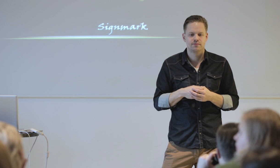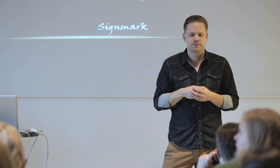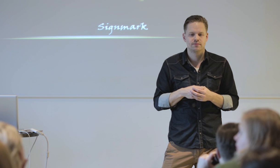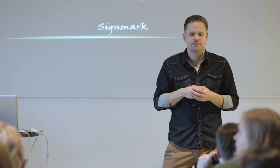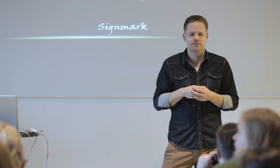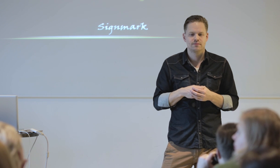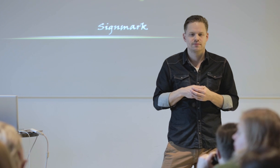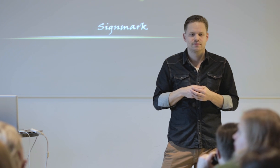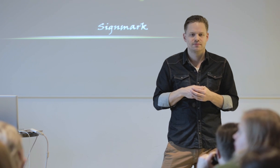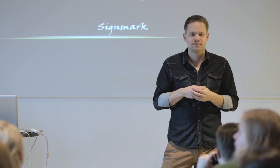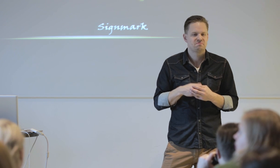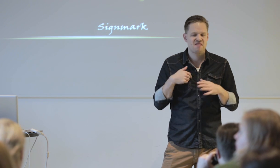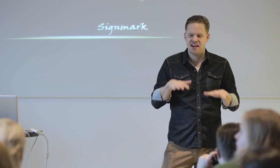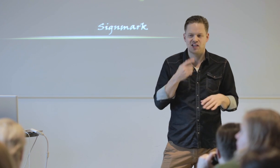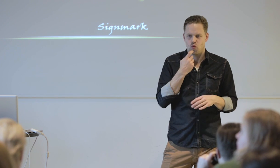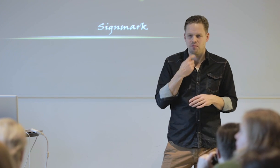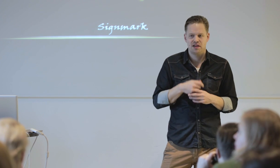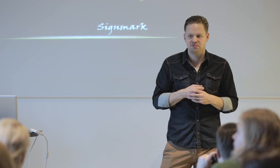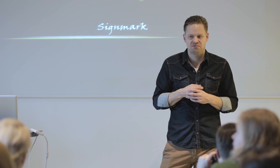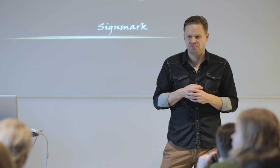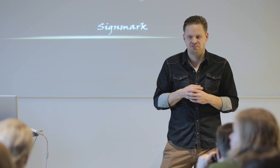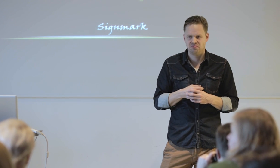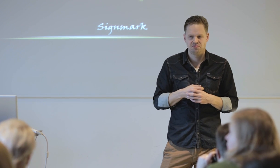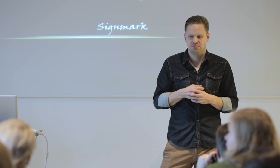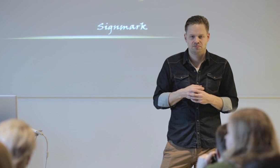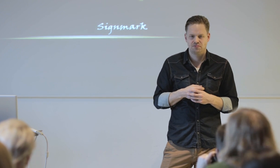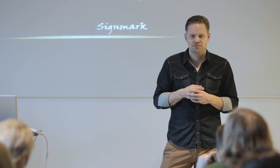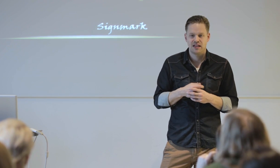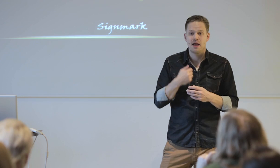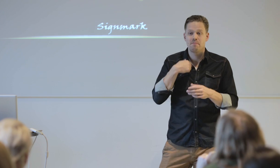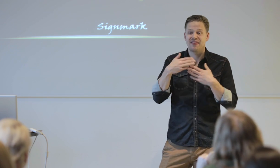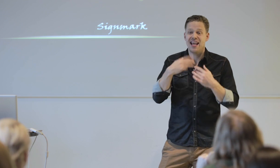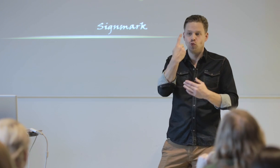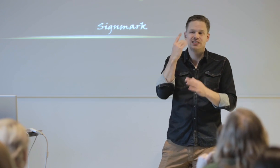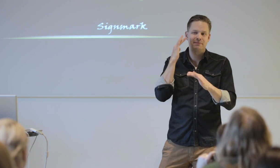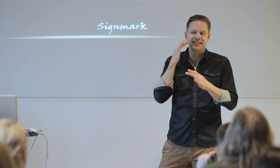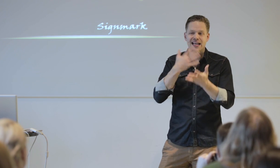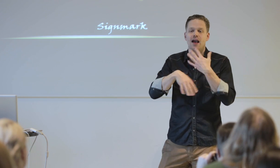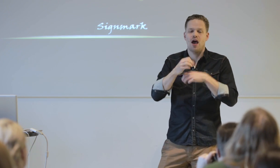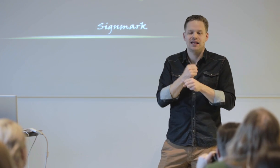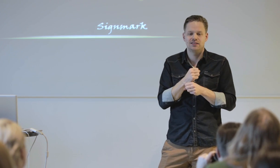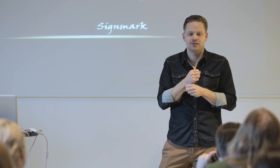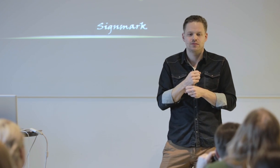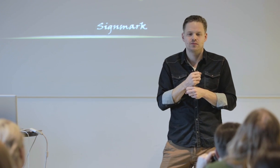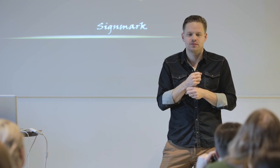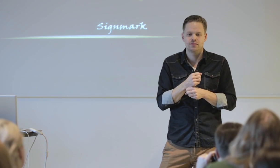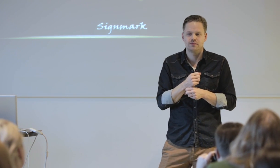I will conquer the world and not just stay in Finland. And I did one song in